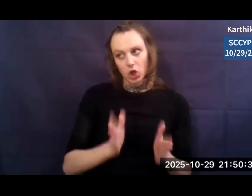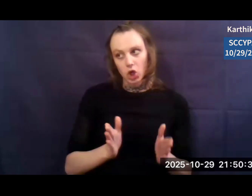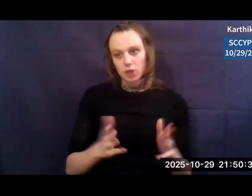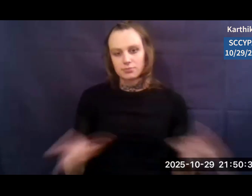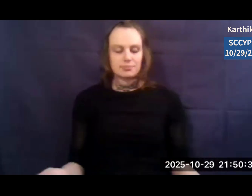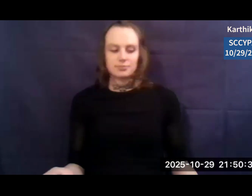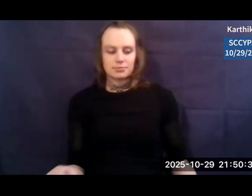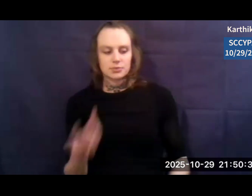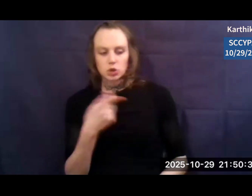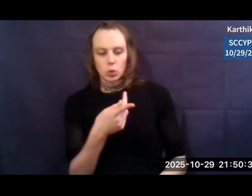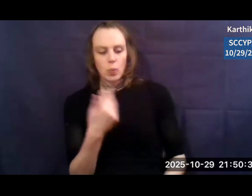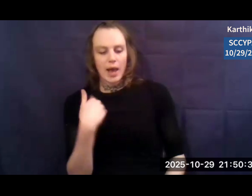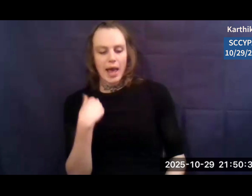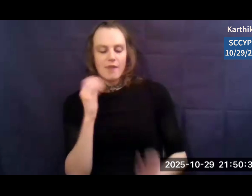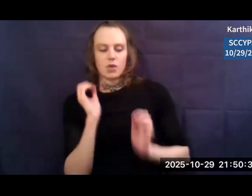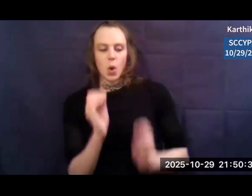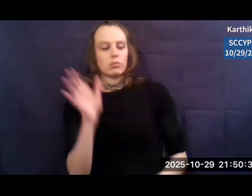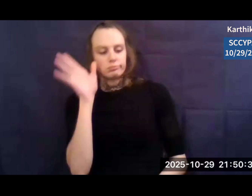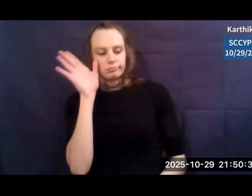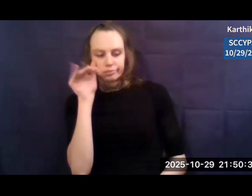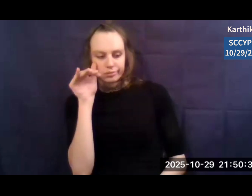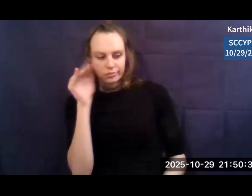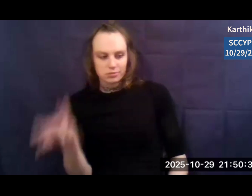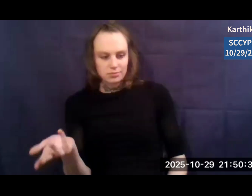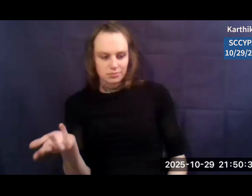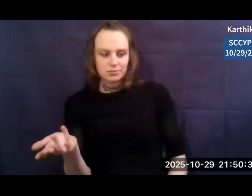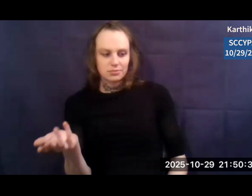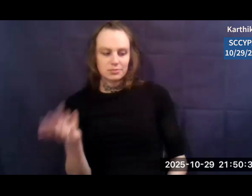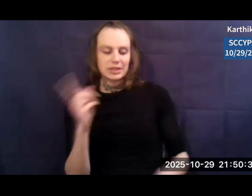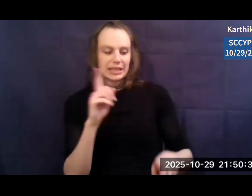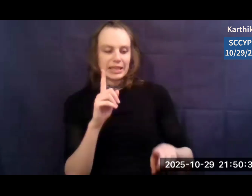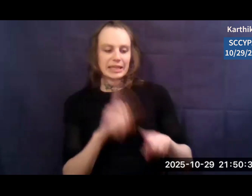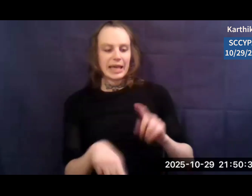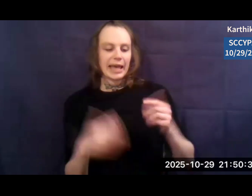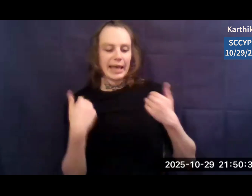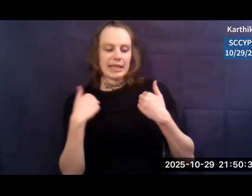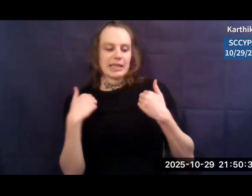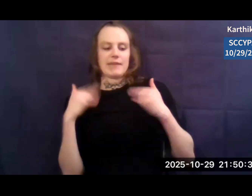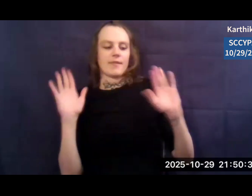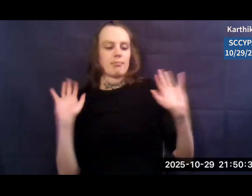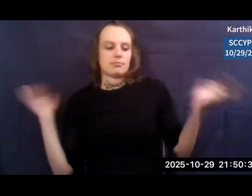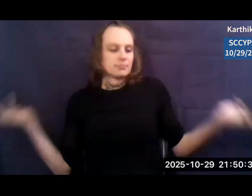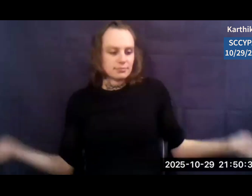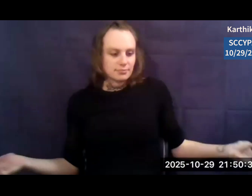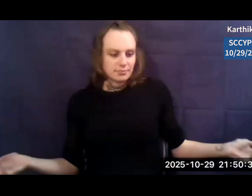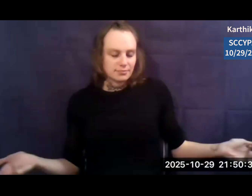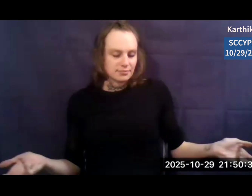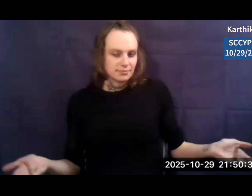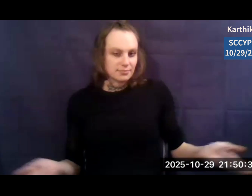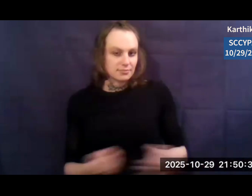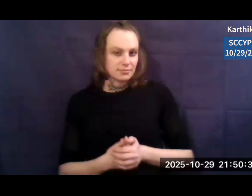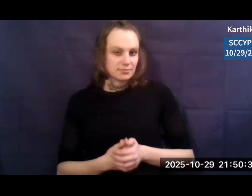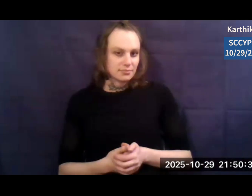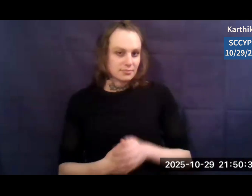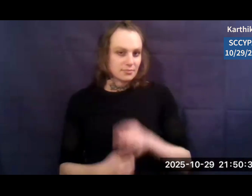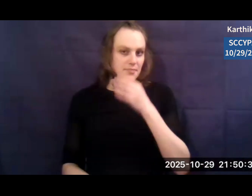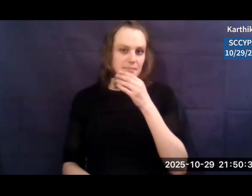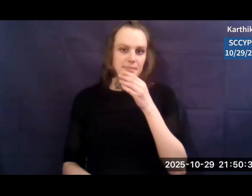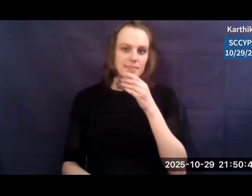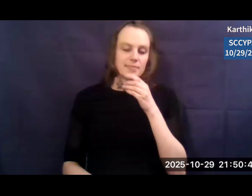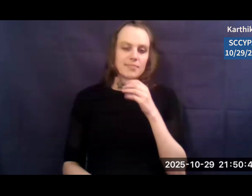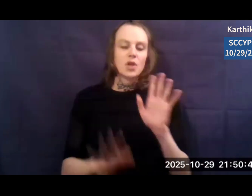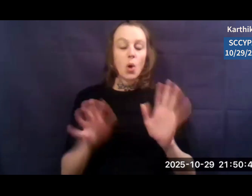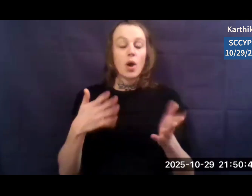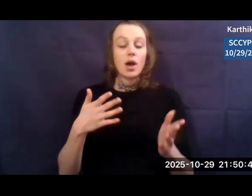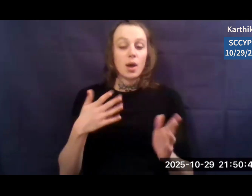just have no resolve. You have like no stomach or ability to self-sacrifice. Like when I came to